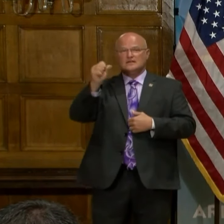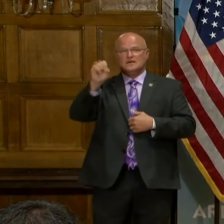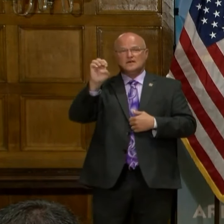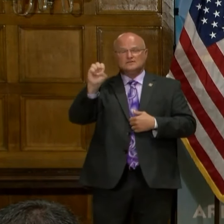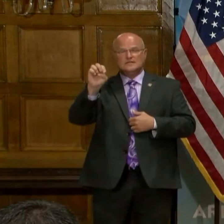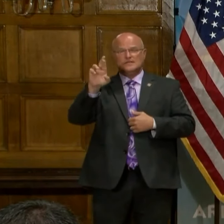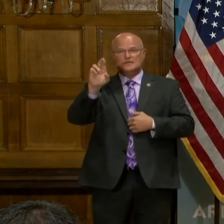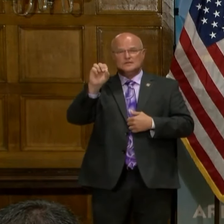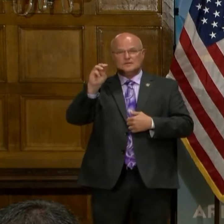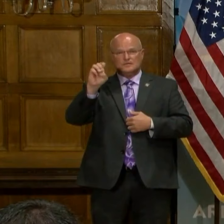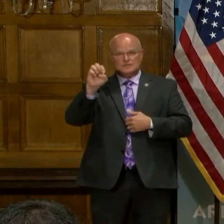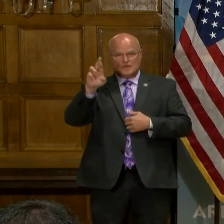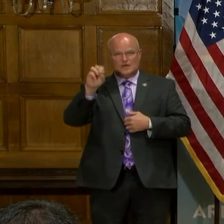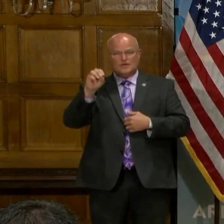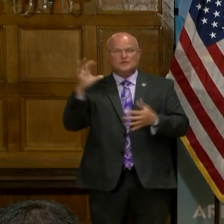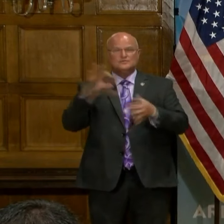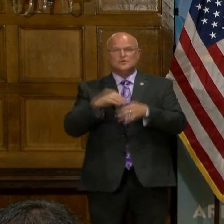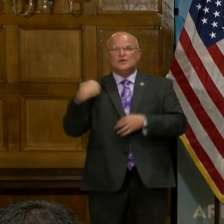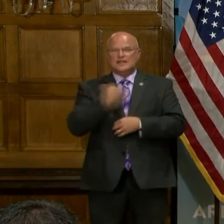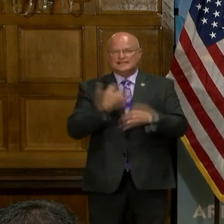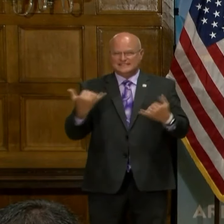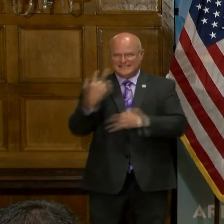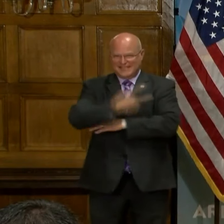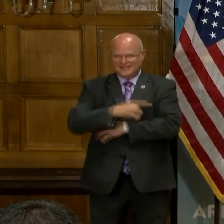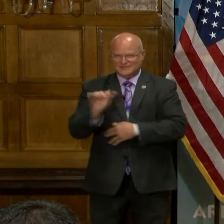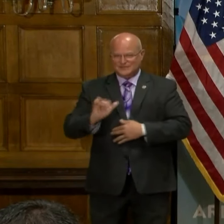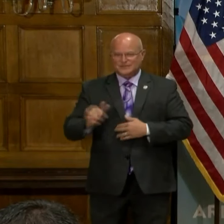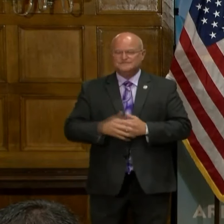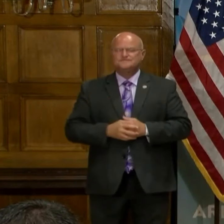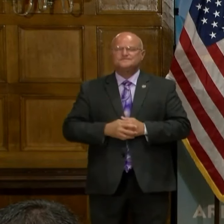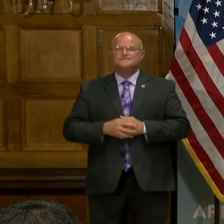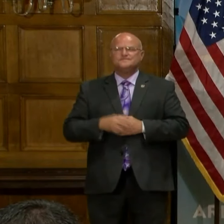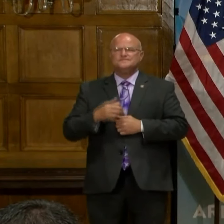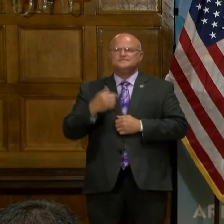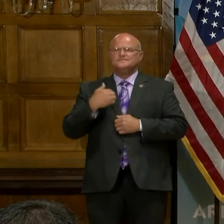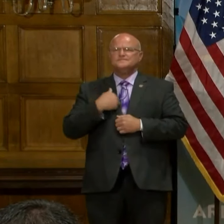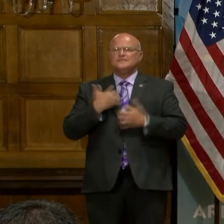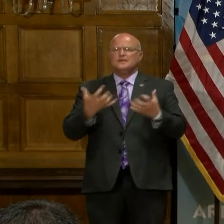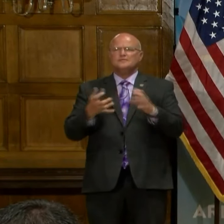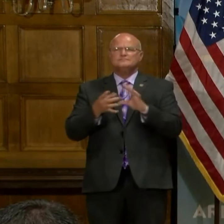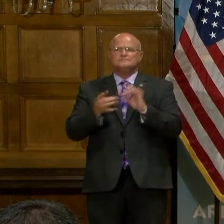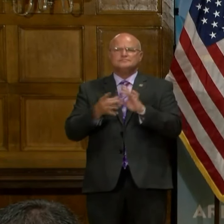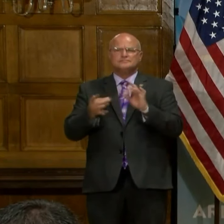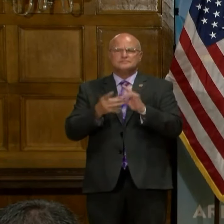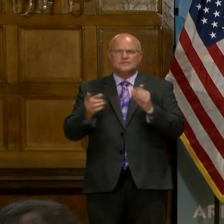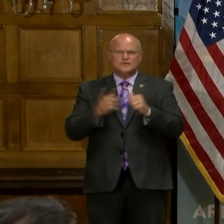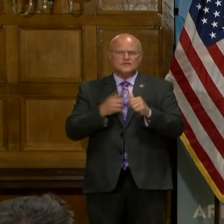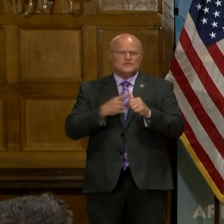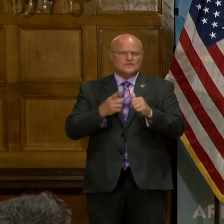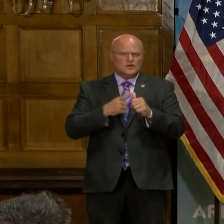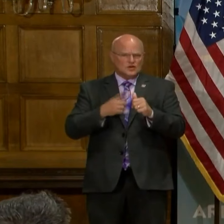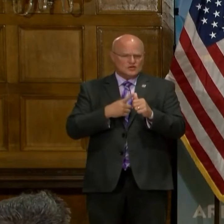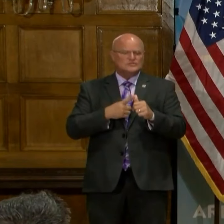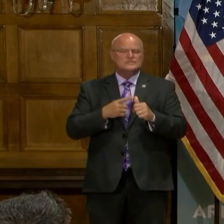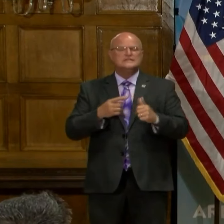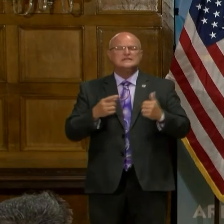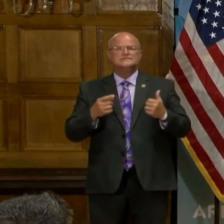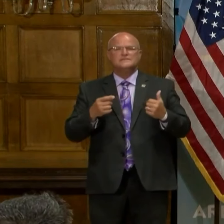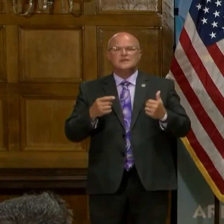for joining us today as well. I want to cover a couple things. First, there is